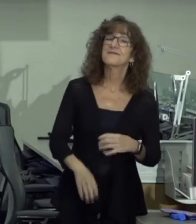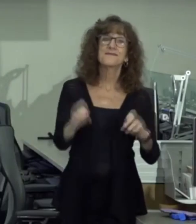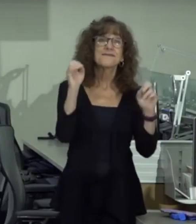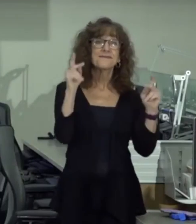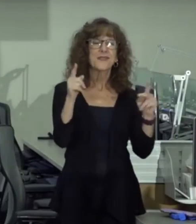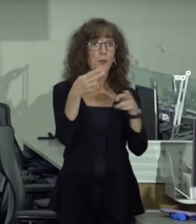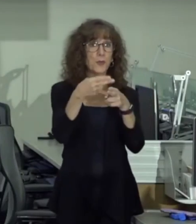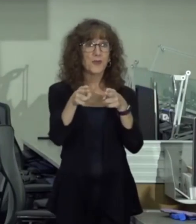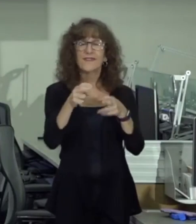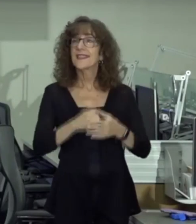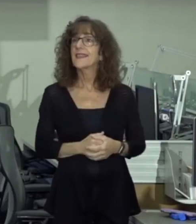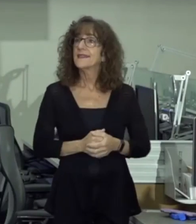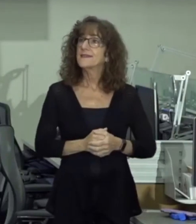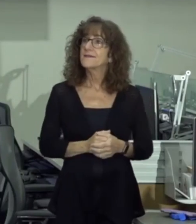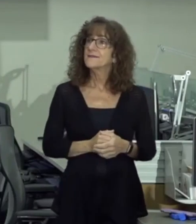Okay, and just briefly,